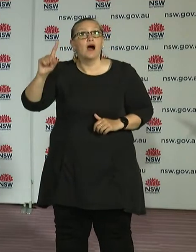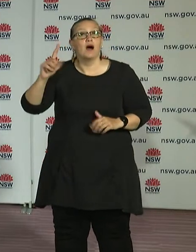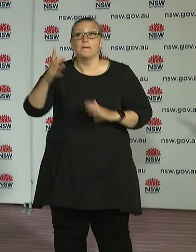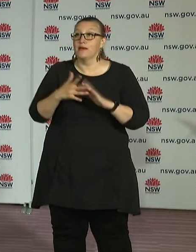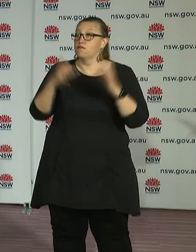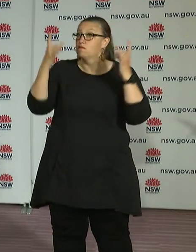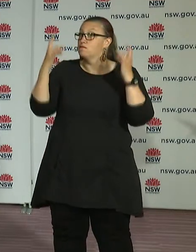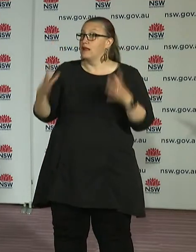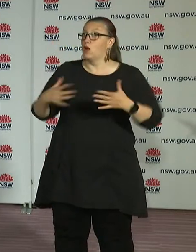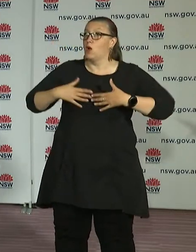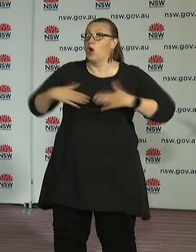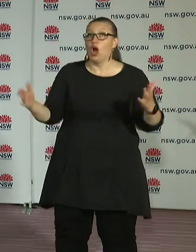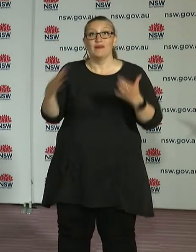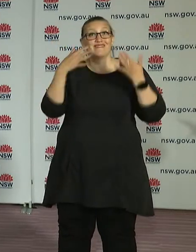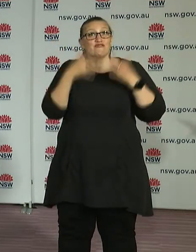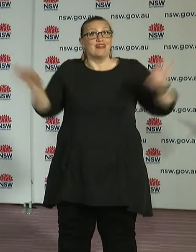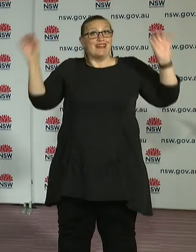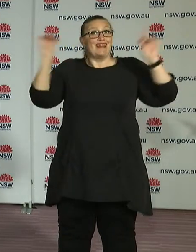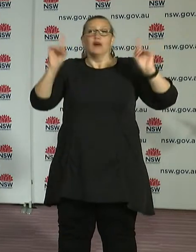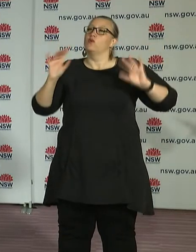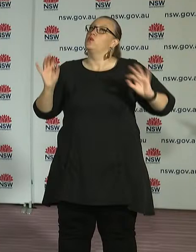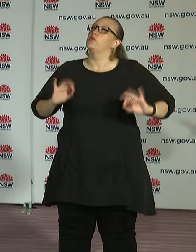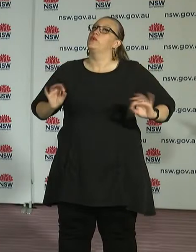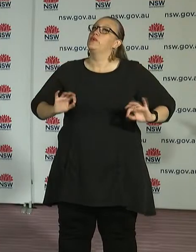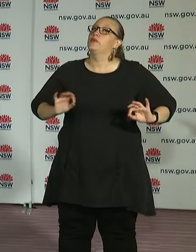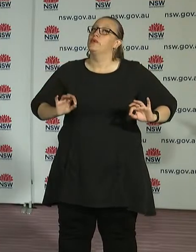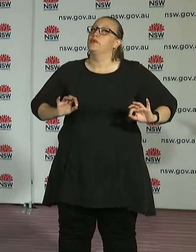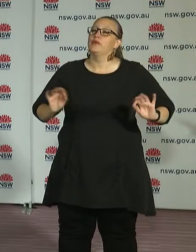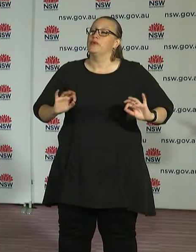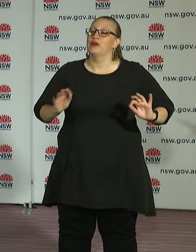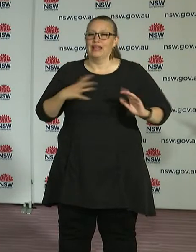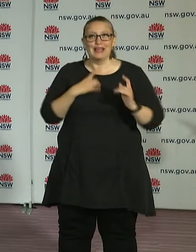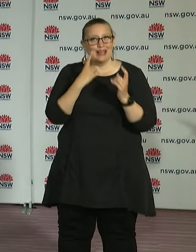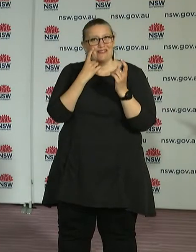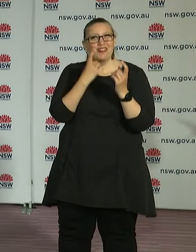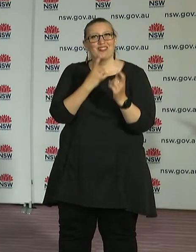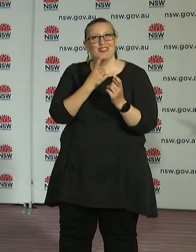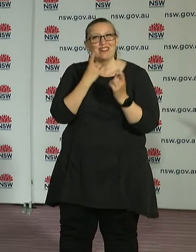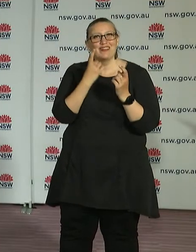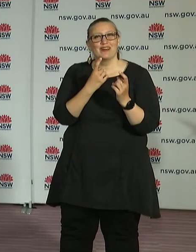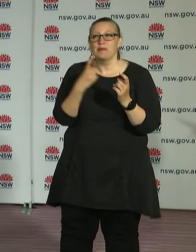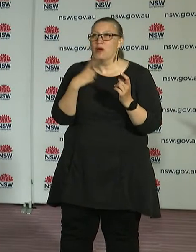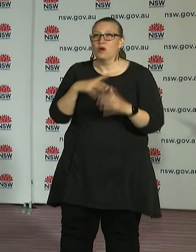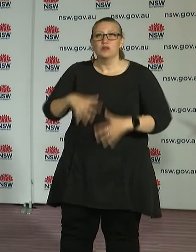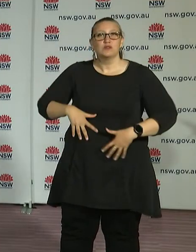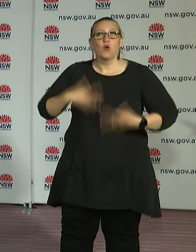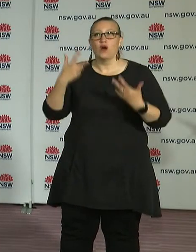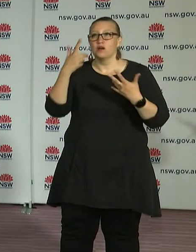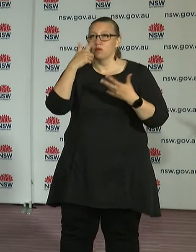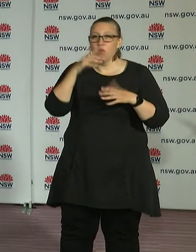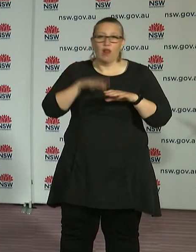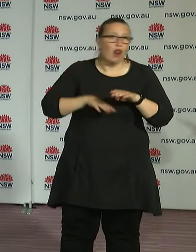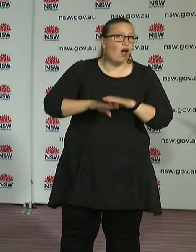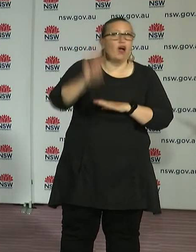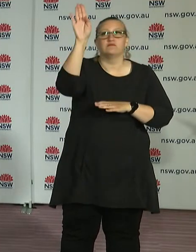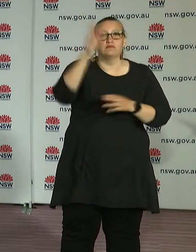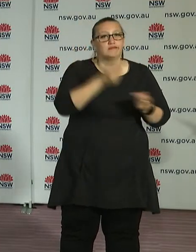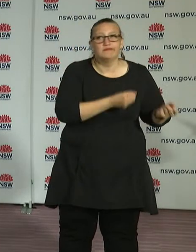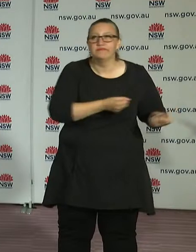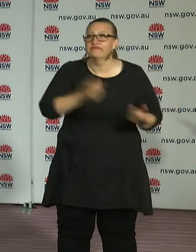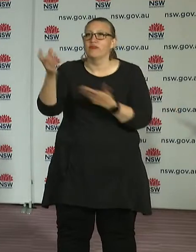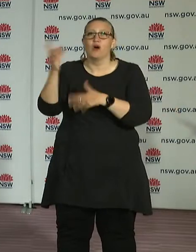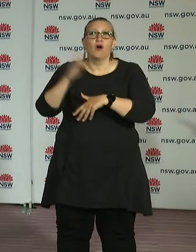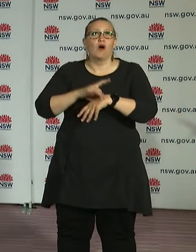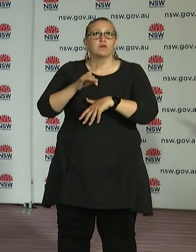caution to make sure that we don't see a surge in cases or a surge in hospitalisation beyond what we can manage. So I just